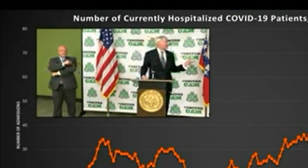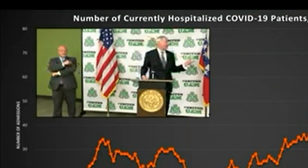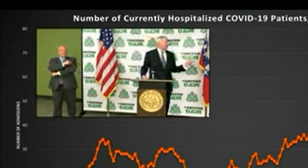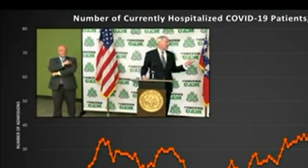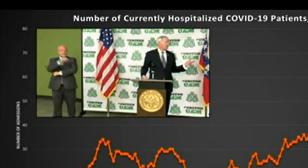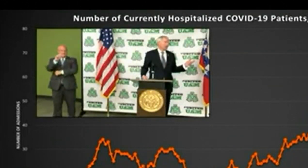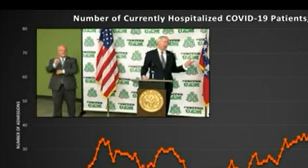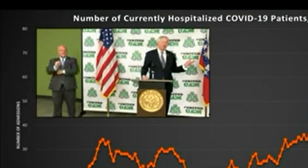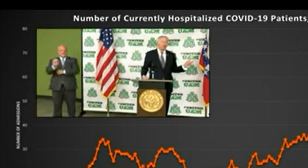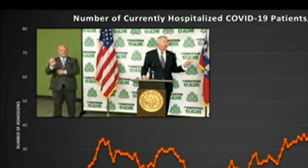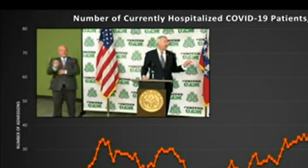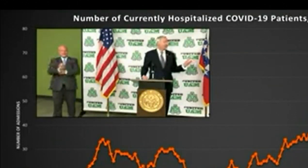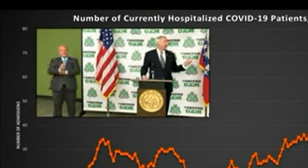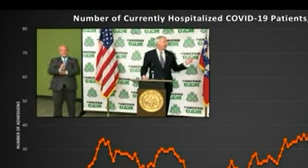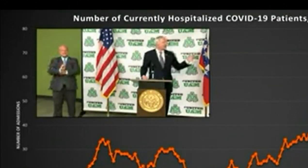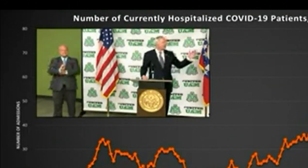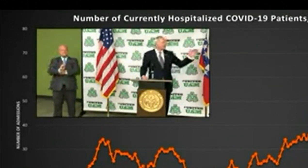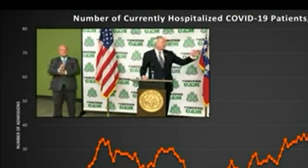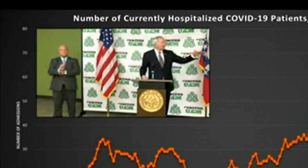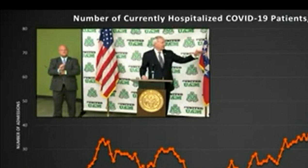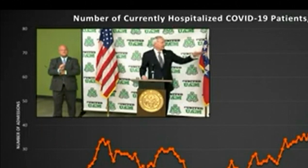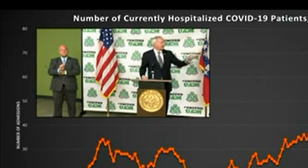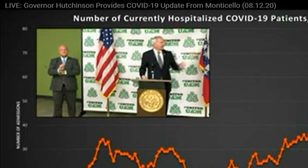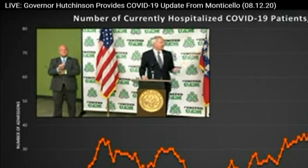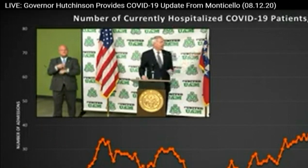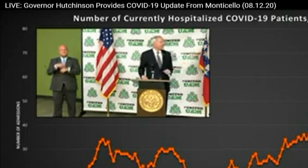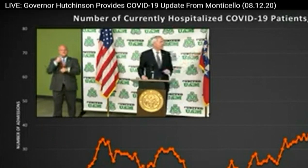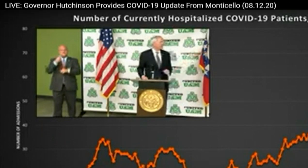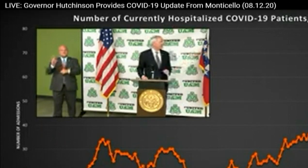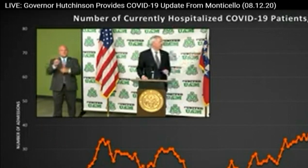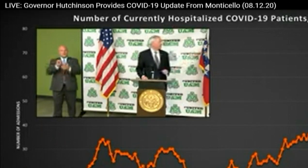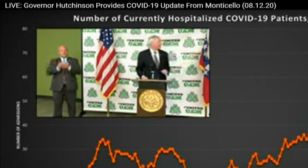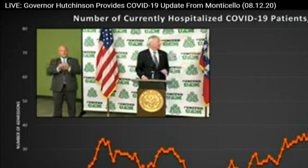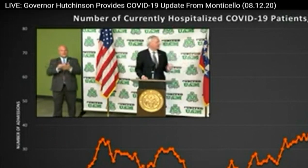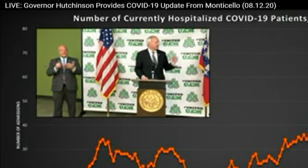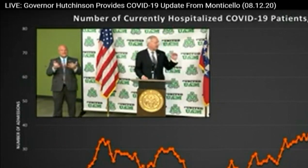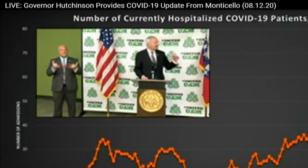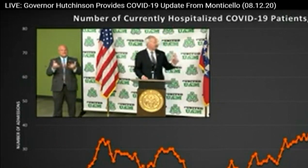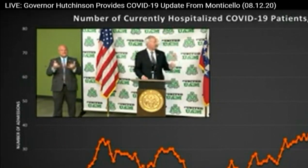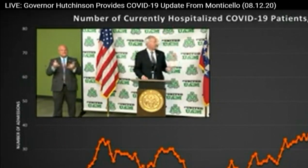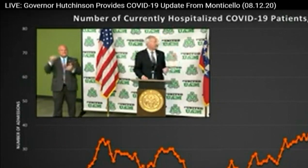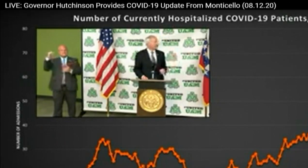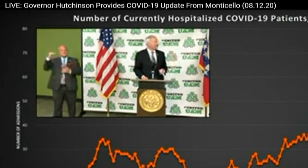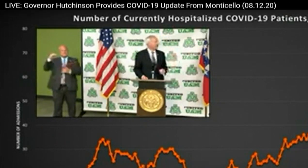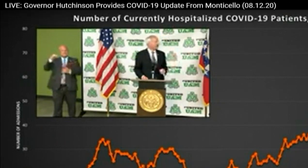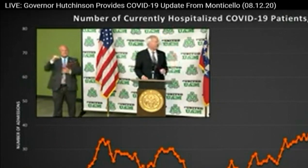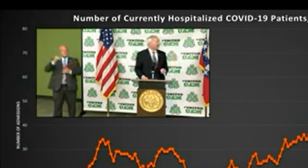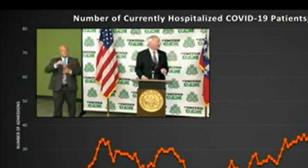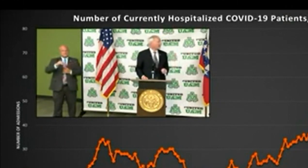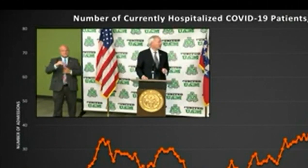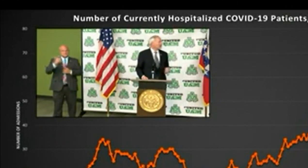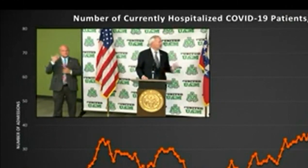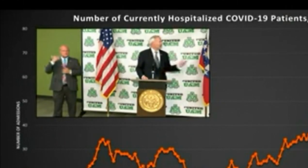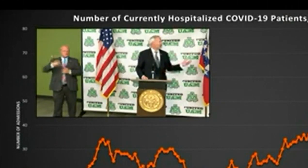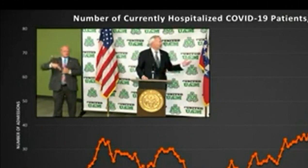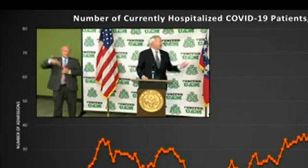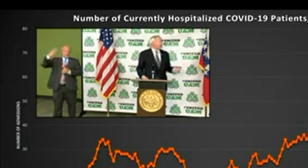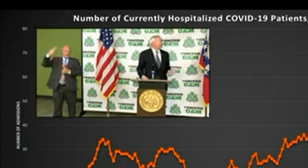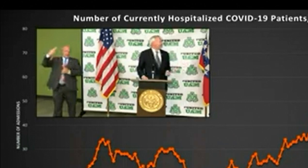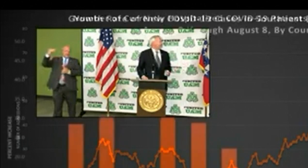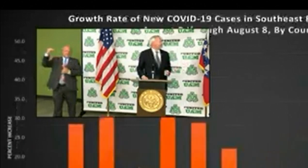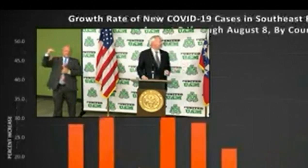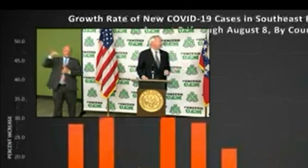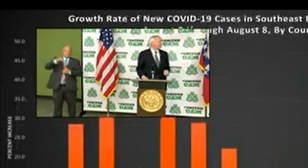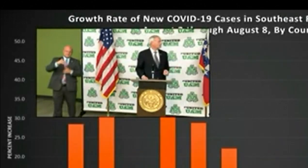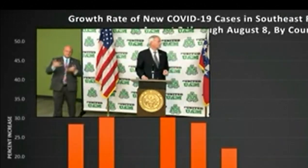in the southeast region. And of course, you can see where that is, that it's come down some from its high water mark.